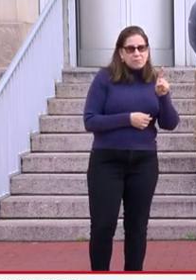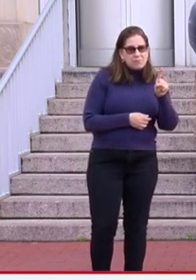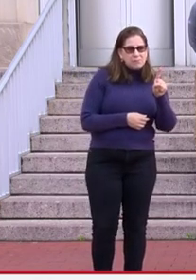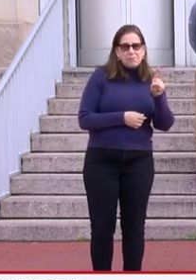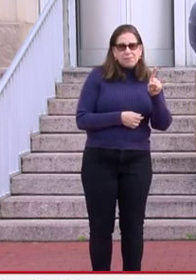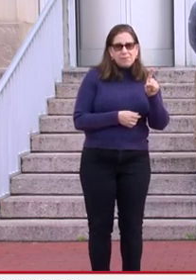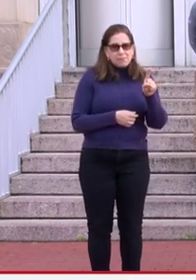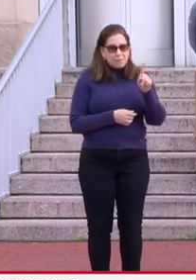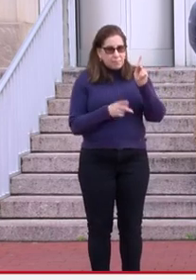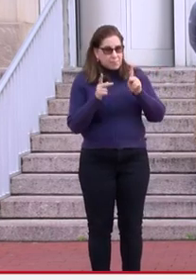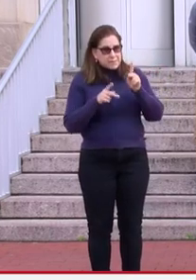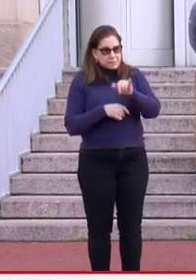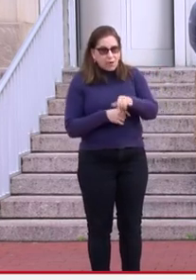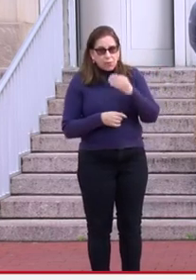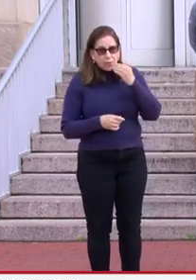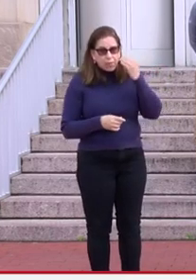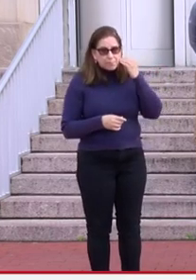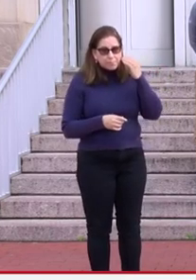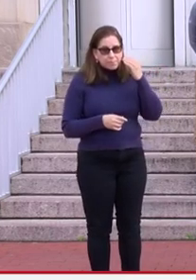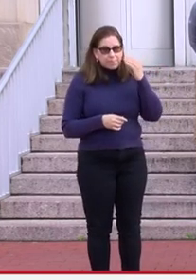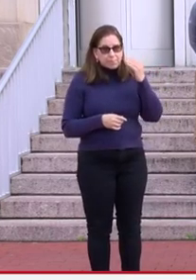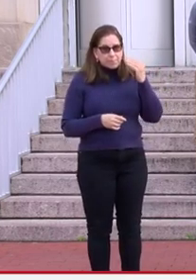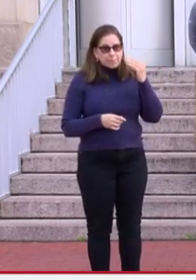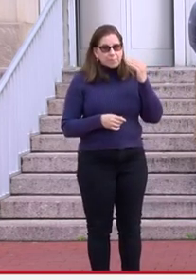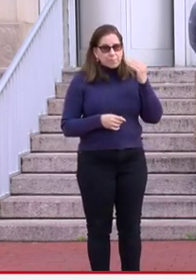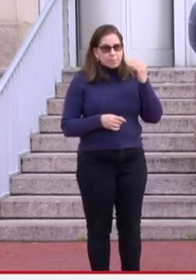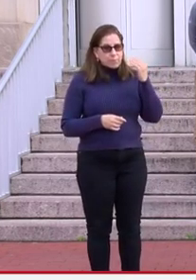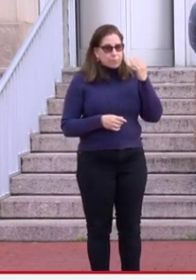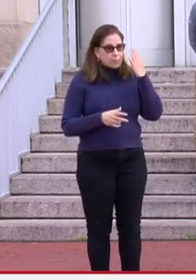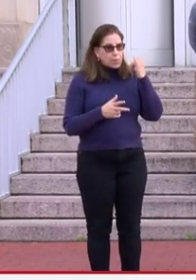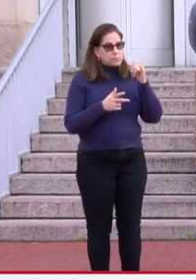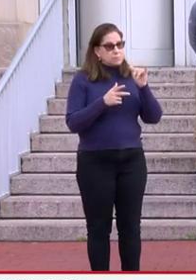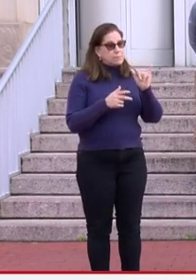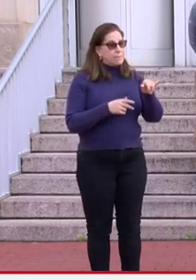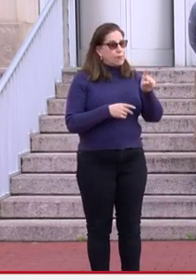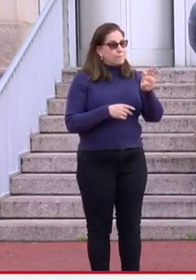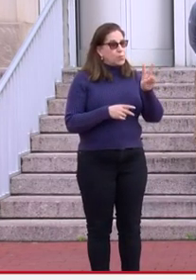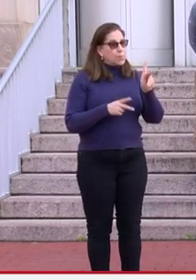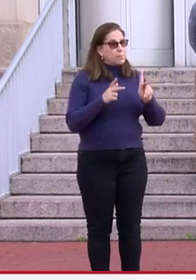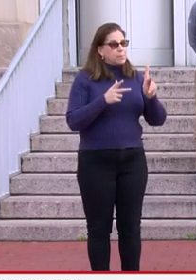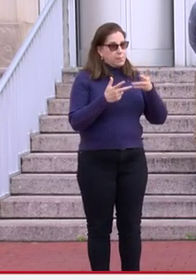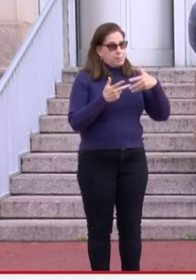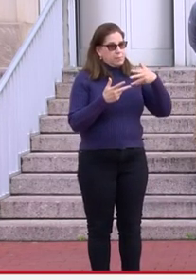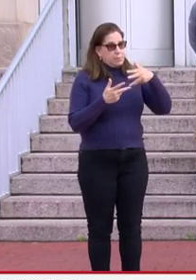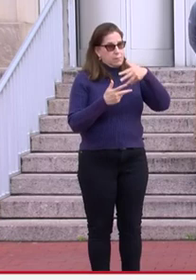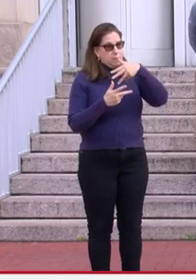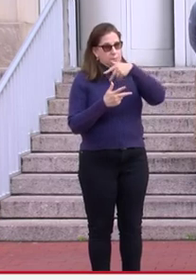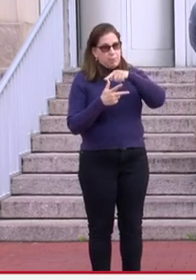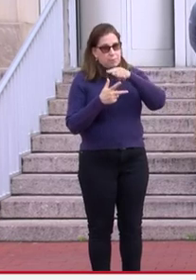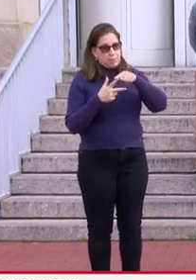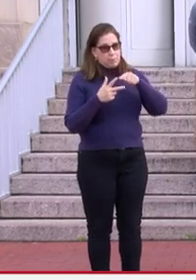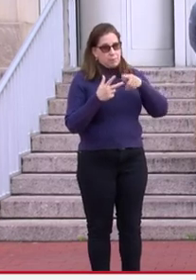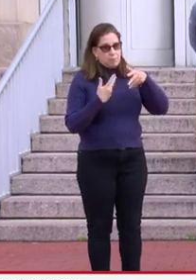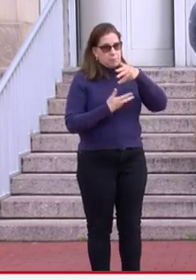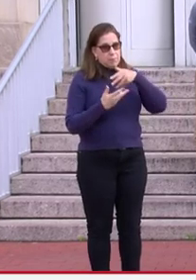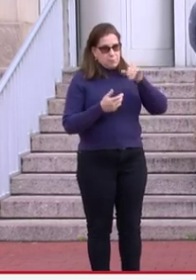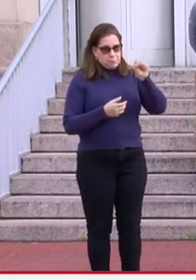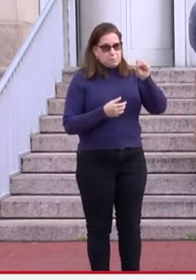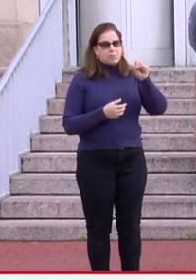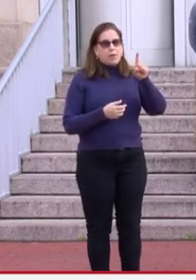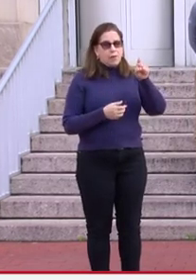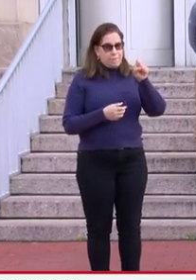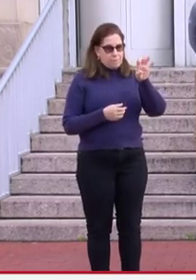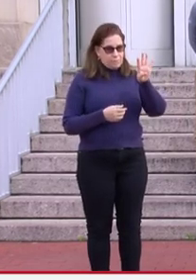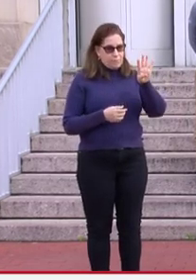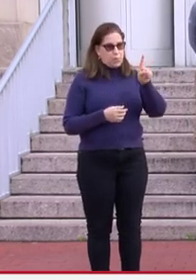three? Yes, according to they're being monitored by DC Health because they were exposed. Do you know how many